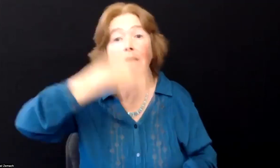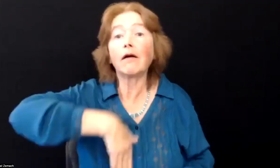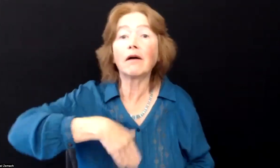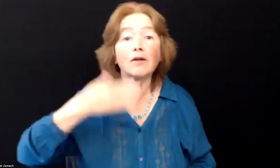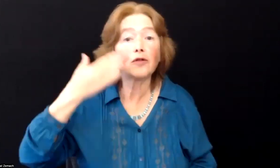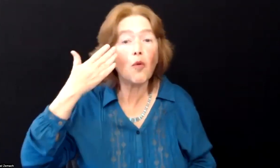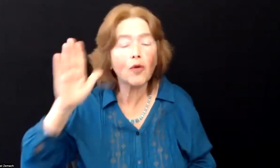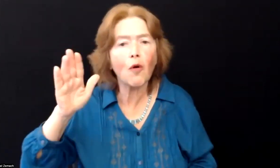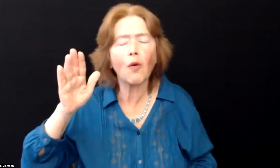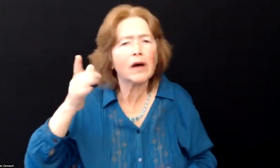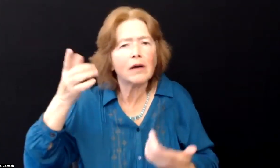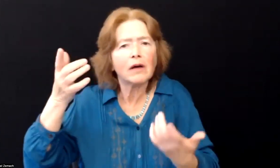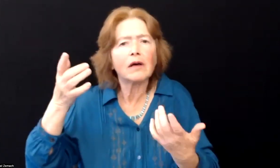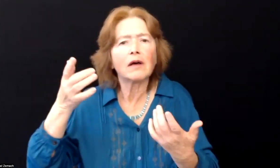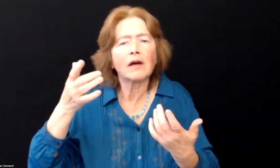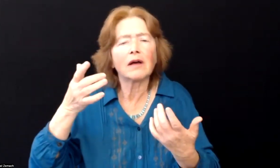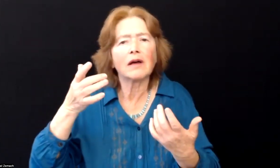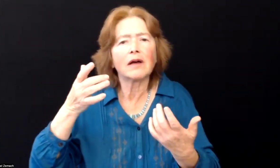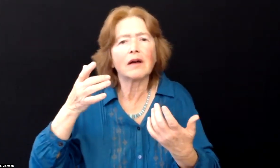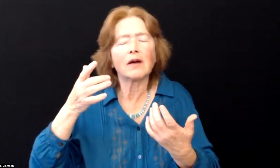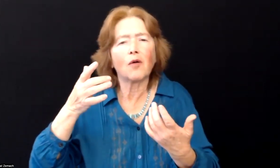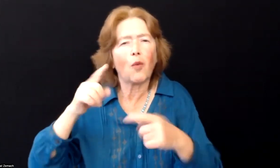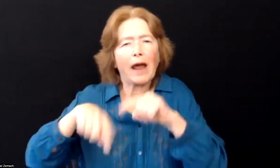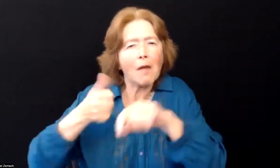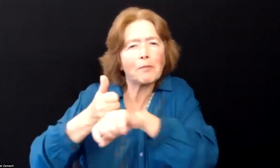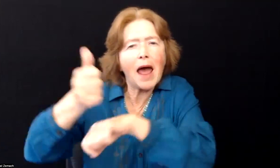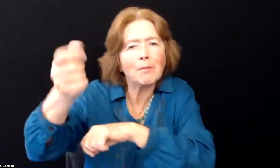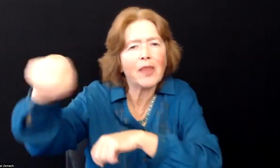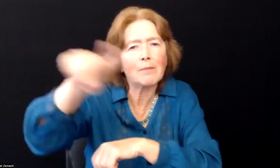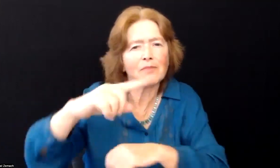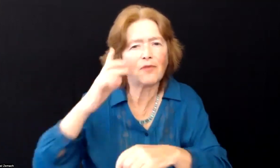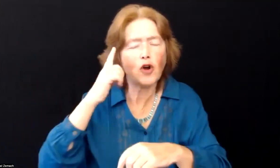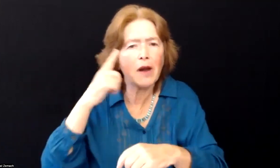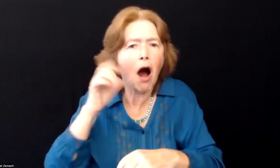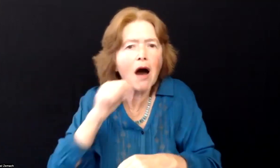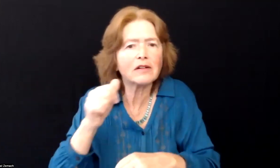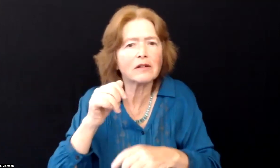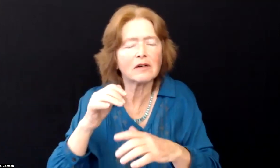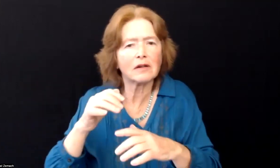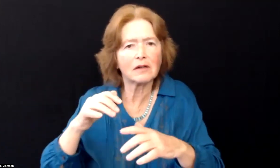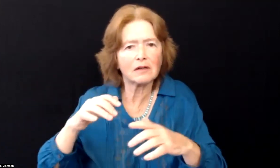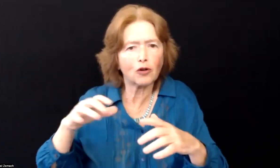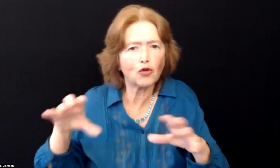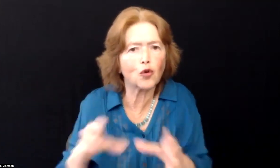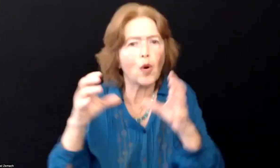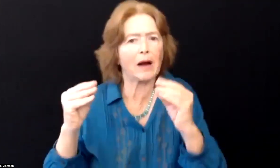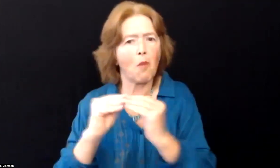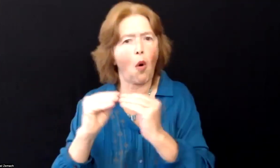have no idea about what's going on, and I don't blame them for not doing